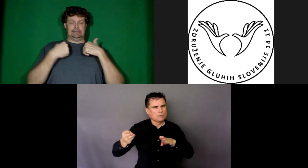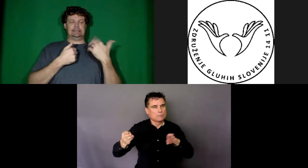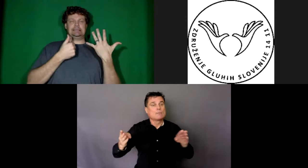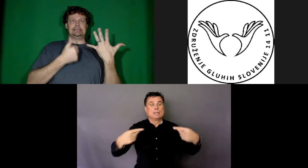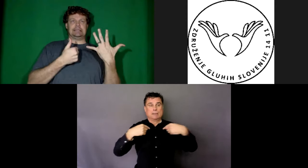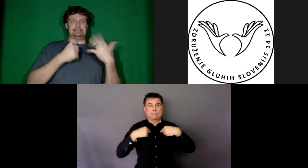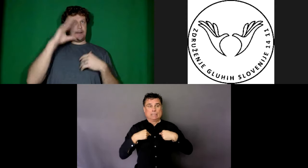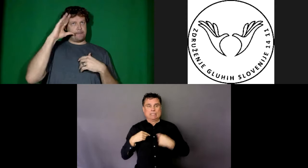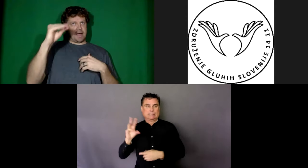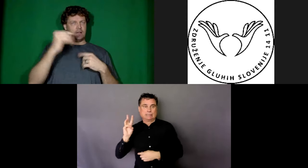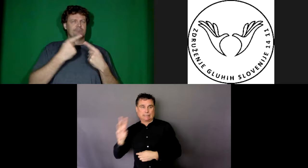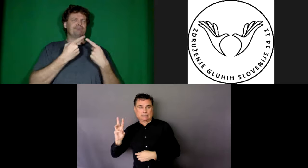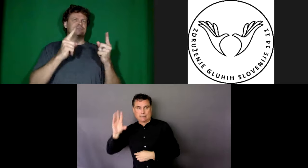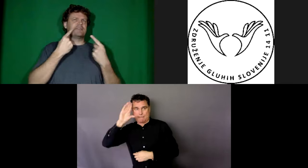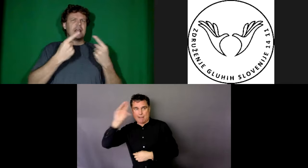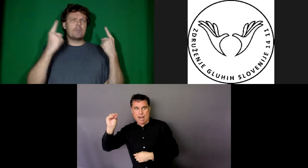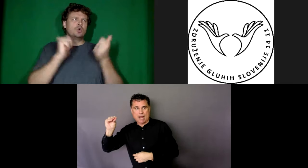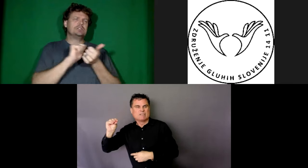and this time,